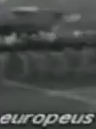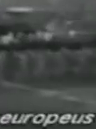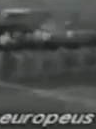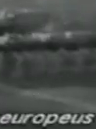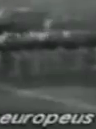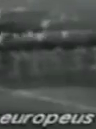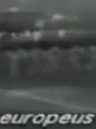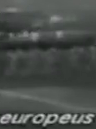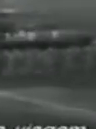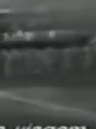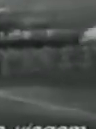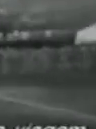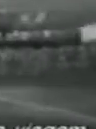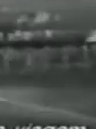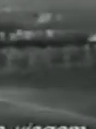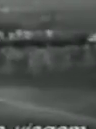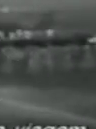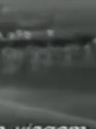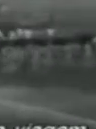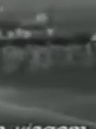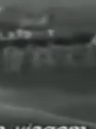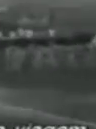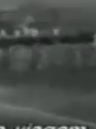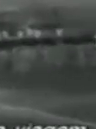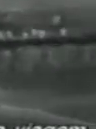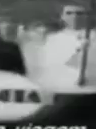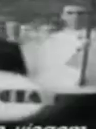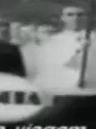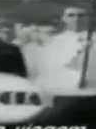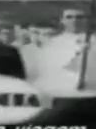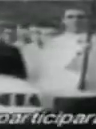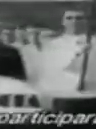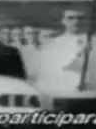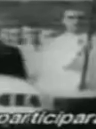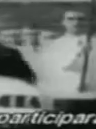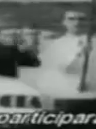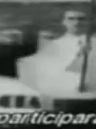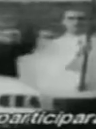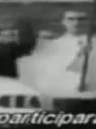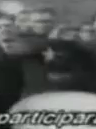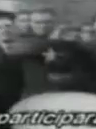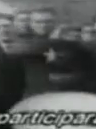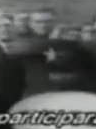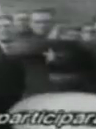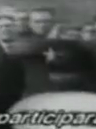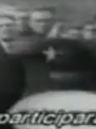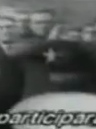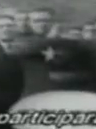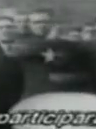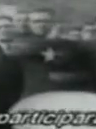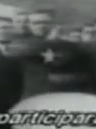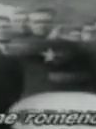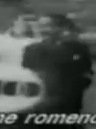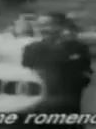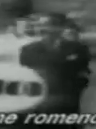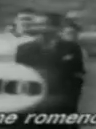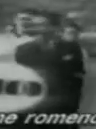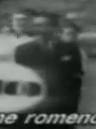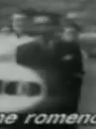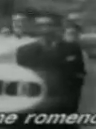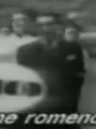Sadly, many of the European nations, discouraged by the long journey, declined the invitation. Only 13 teams assembled for the